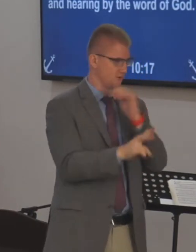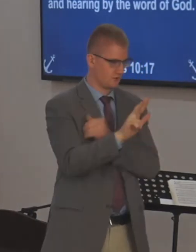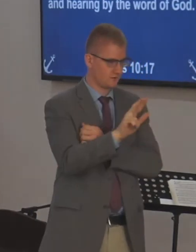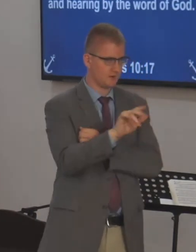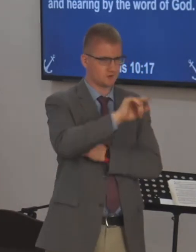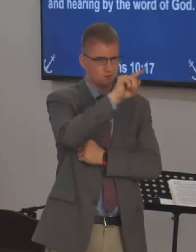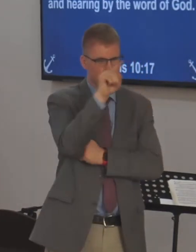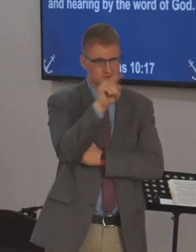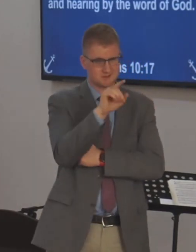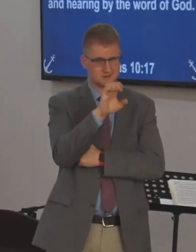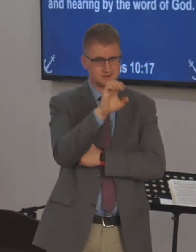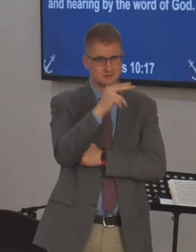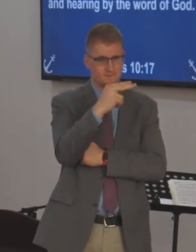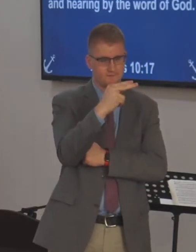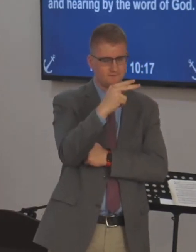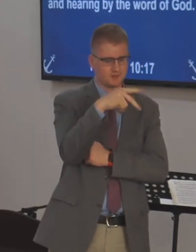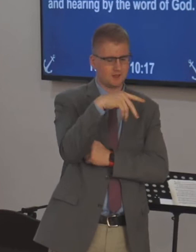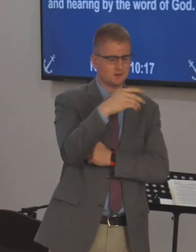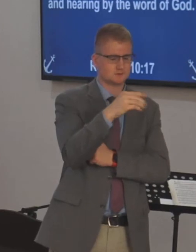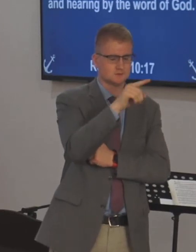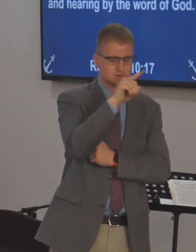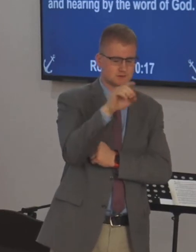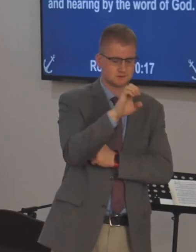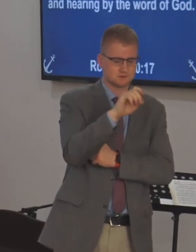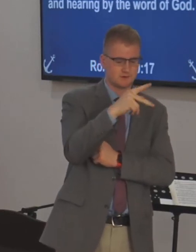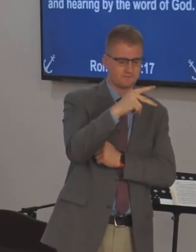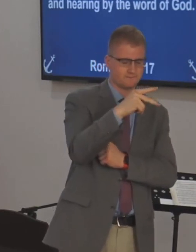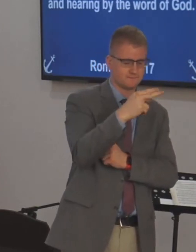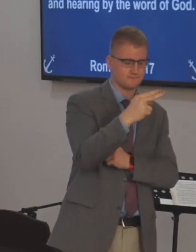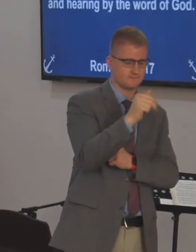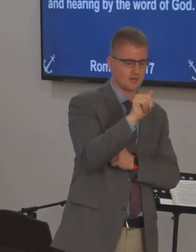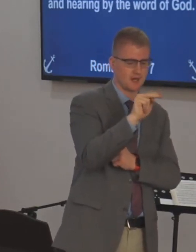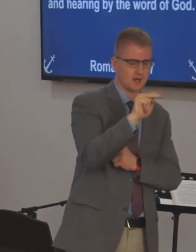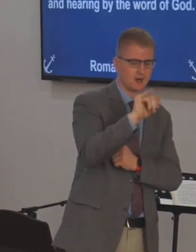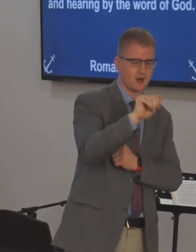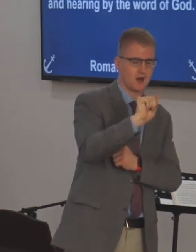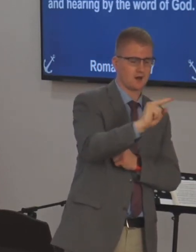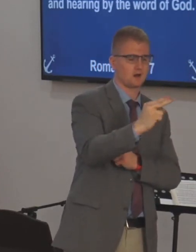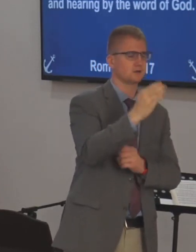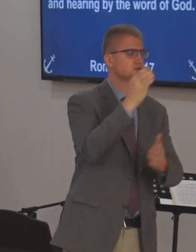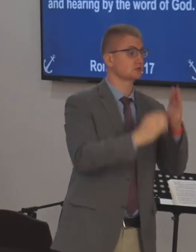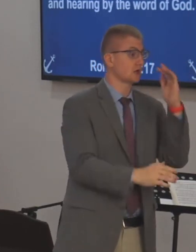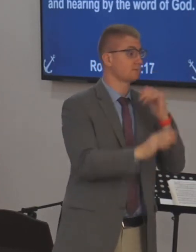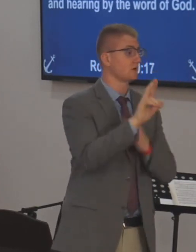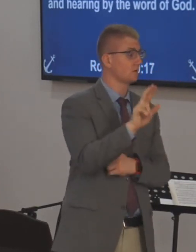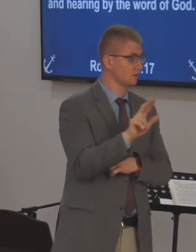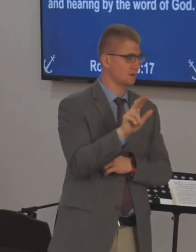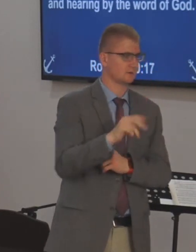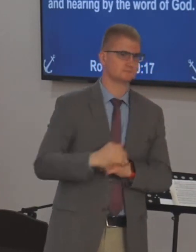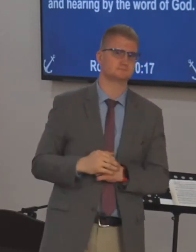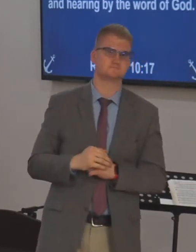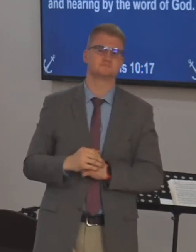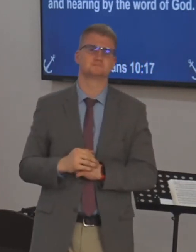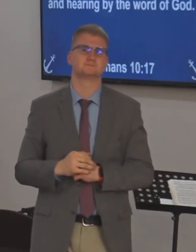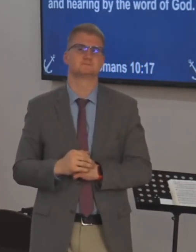you I don't know if I've ever taken anybody to Zephaniah. Some of you don't even think it's in the Bible,